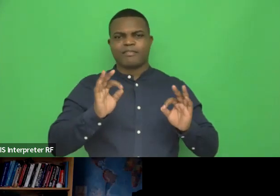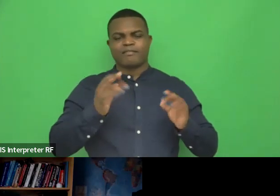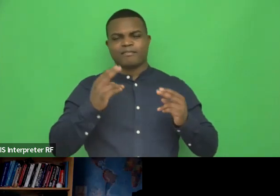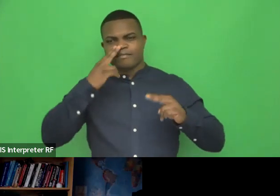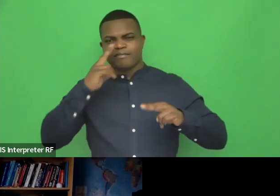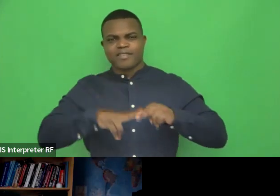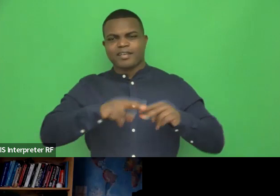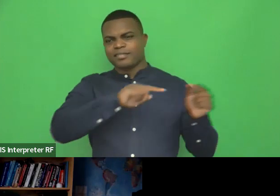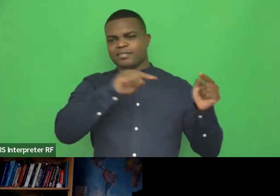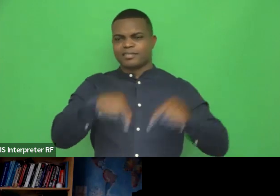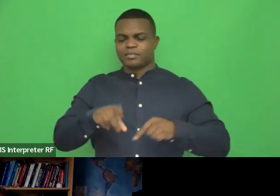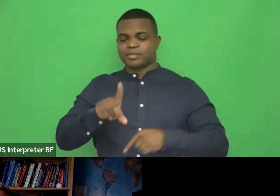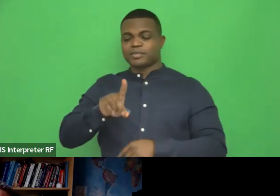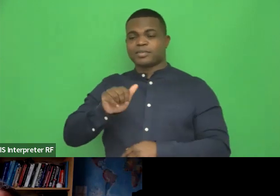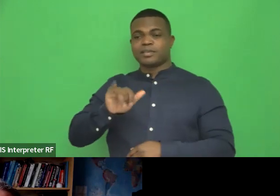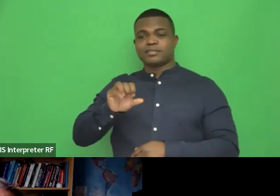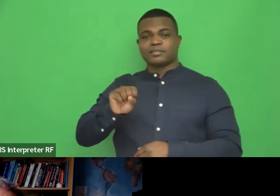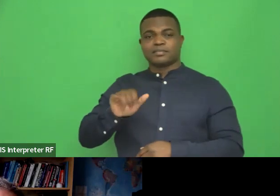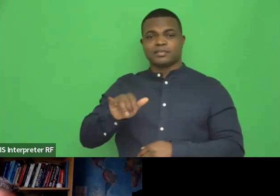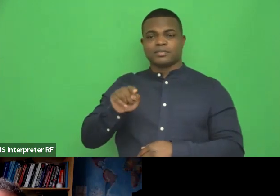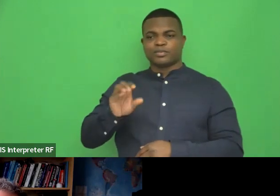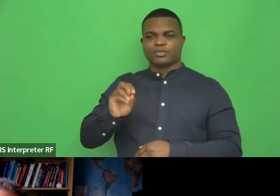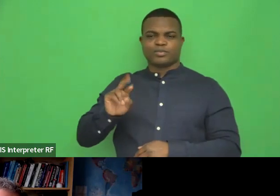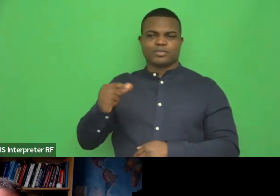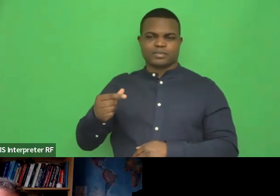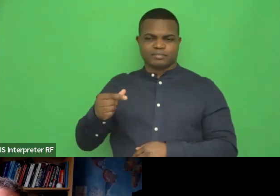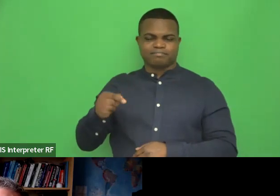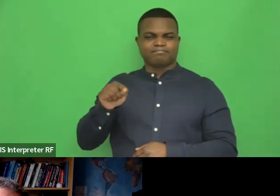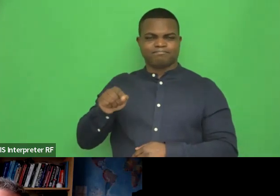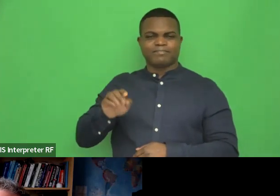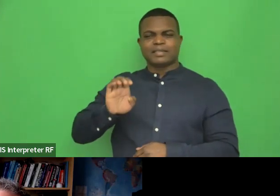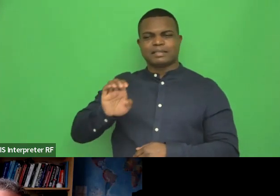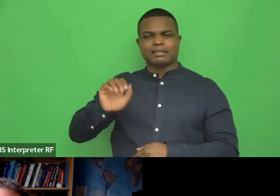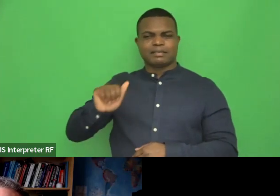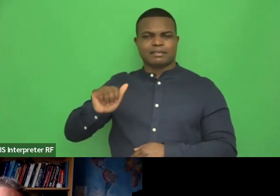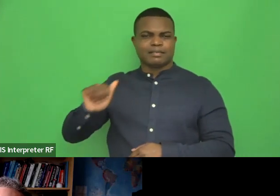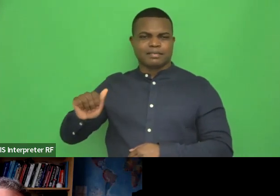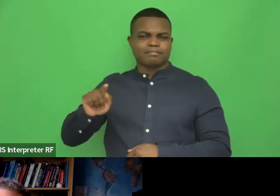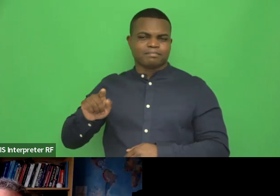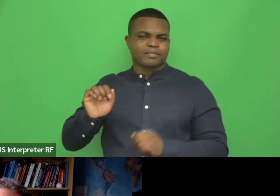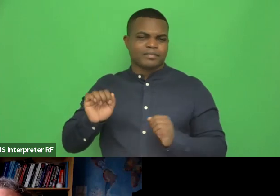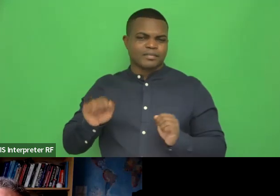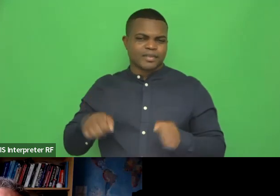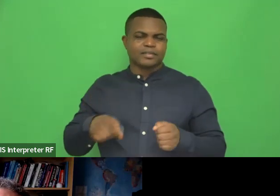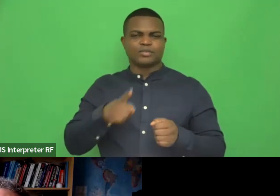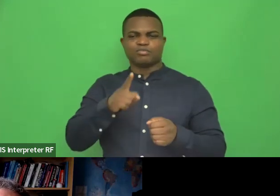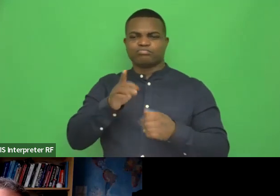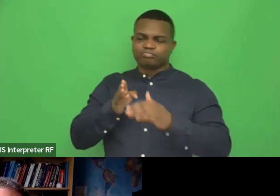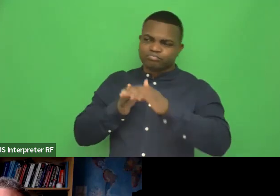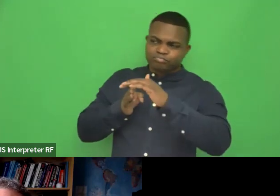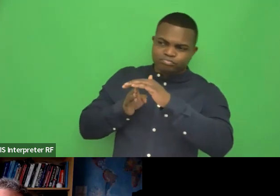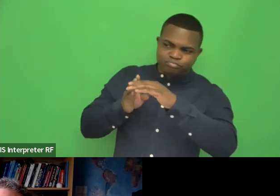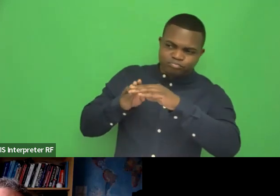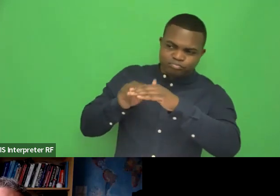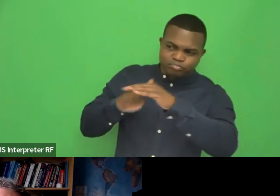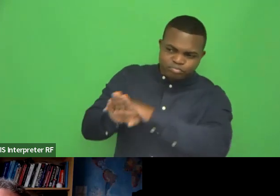daisy.org/EAA is a place where you can learn about the European Accessibility Act and sign up to a mailing list. The conversation about accessible